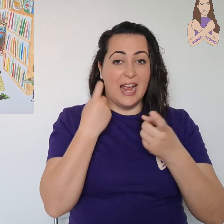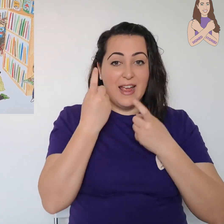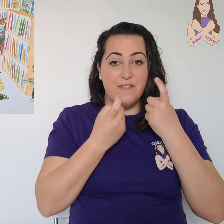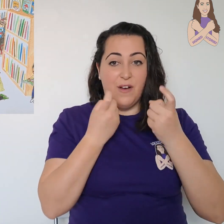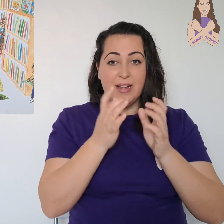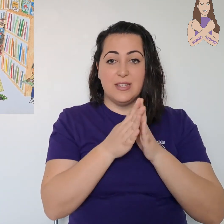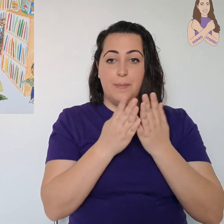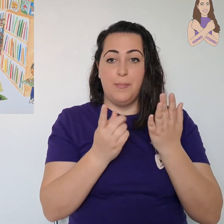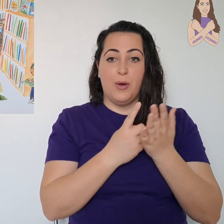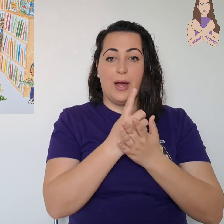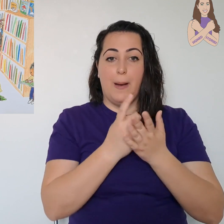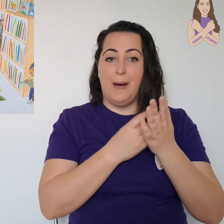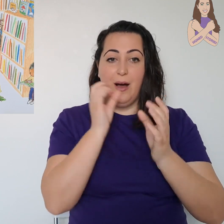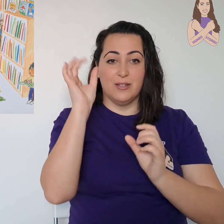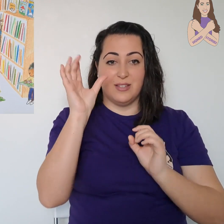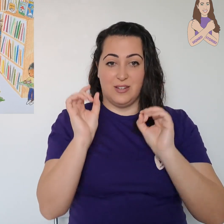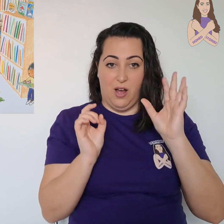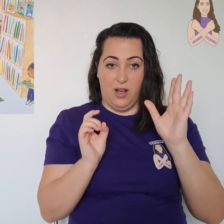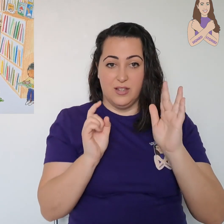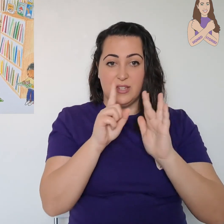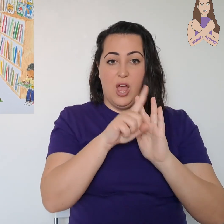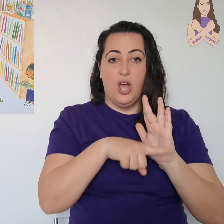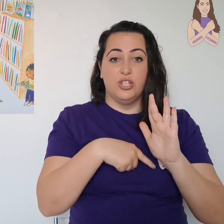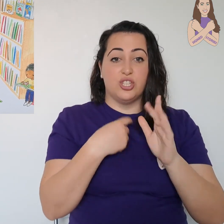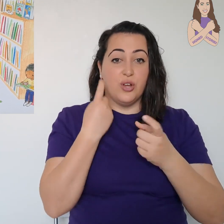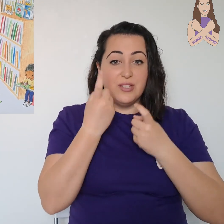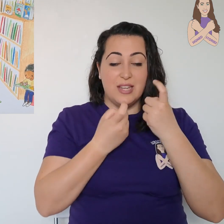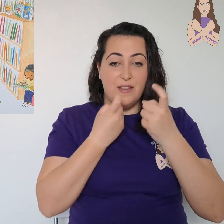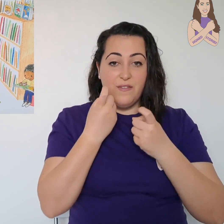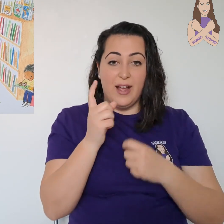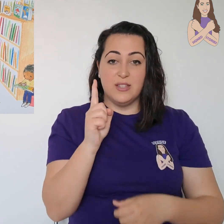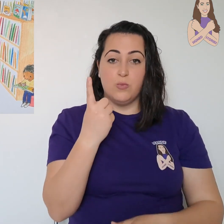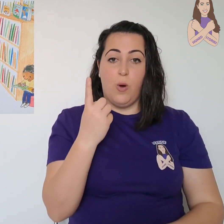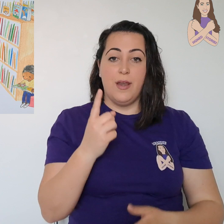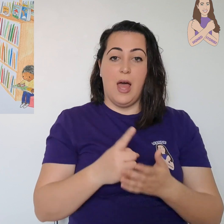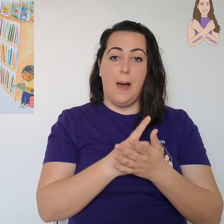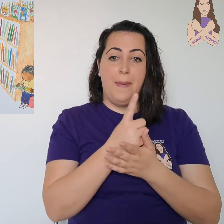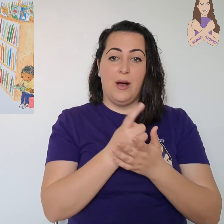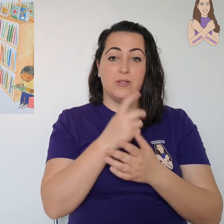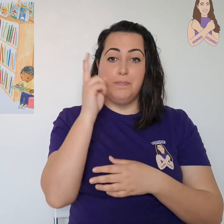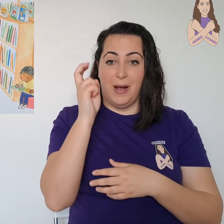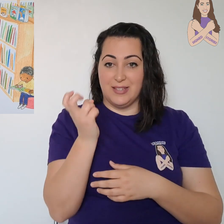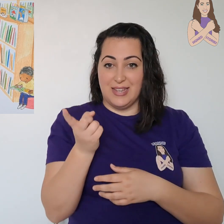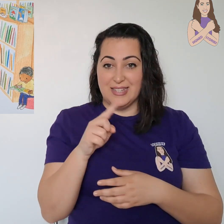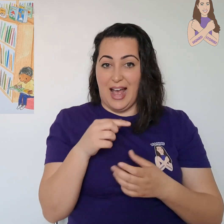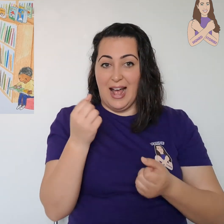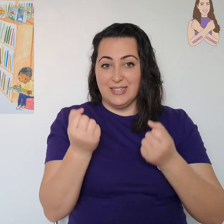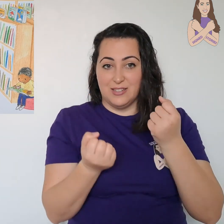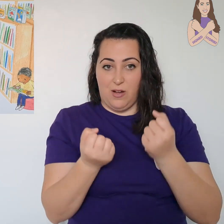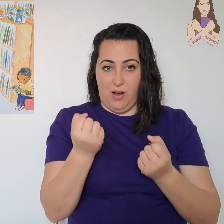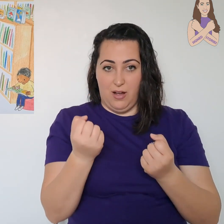Jay finds a book about stars. Josie finds one about buses and